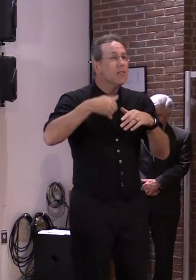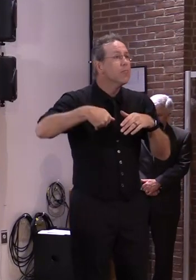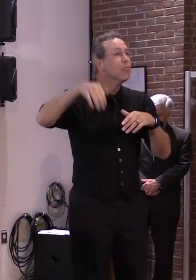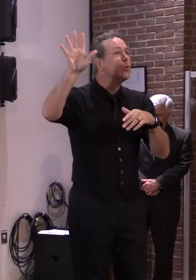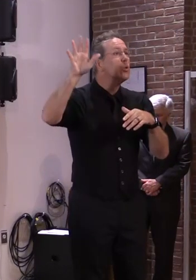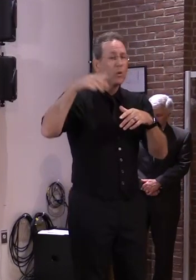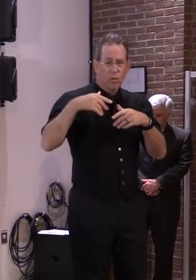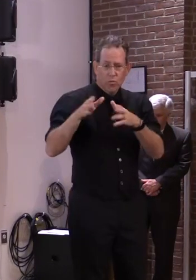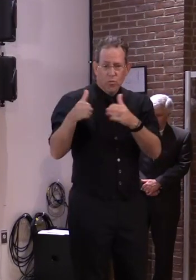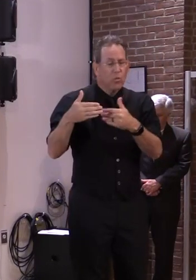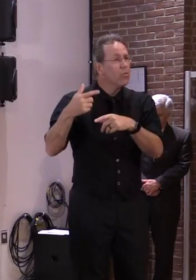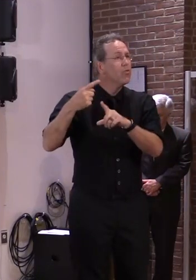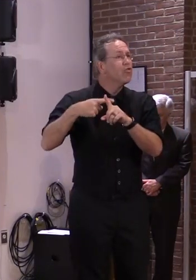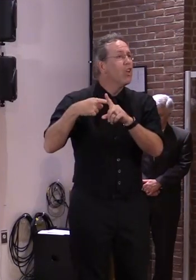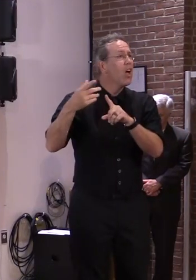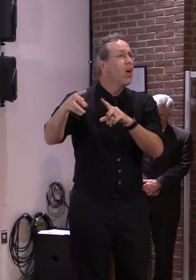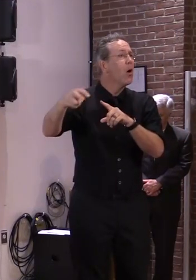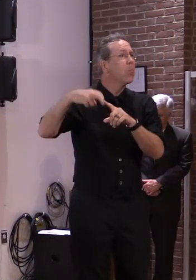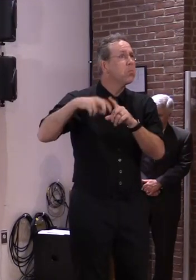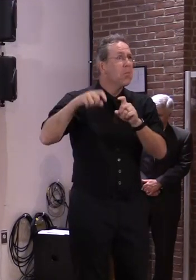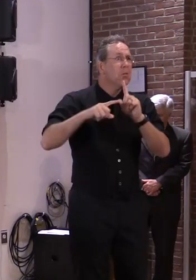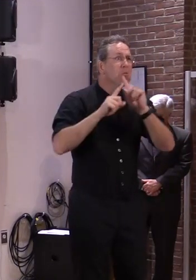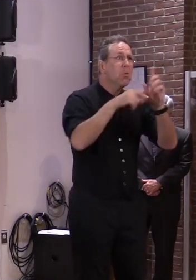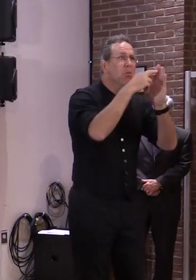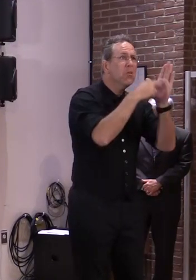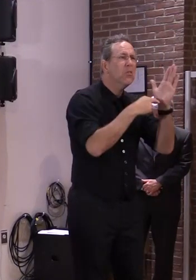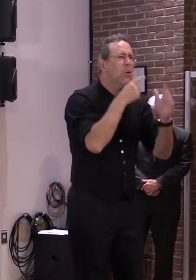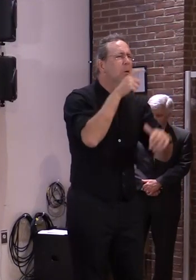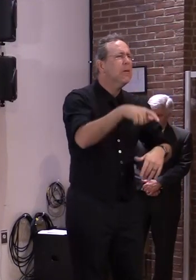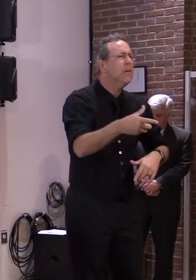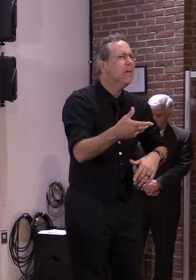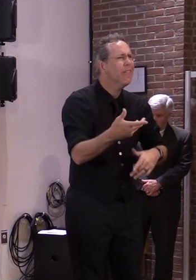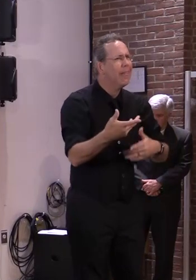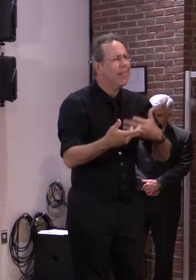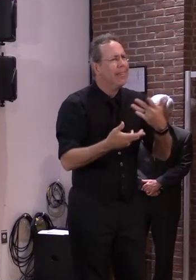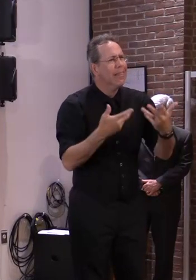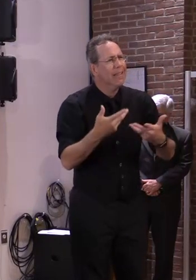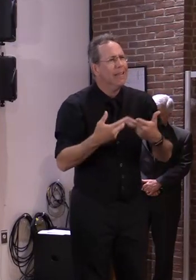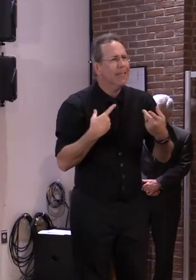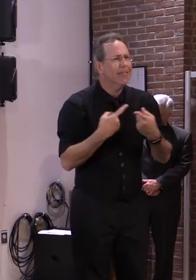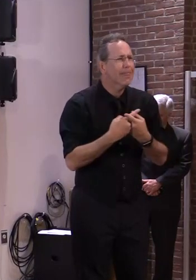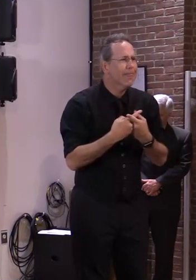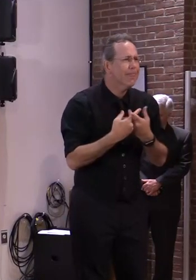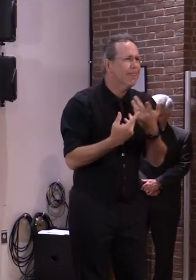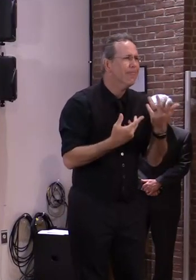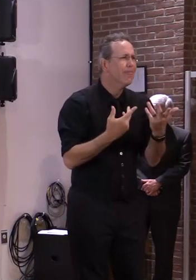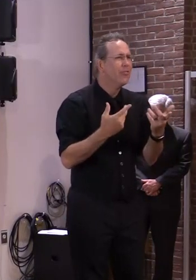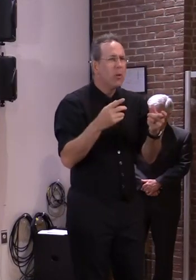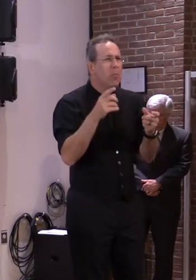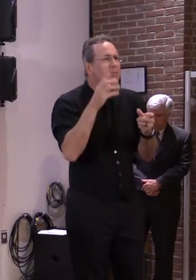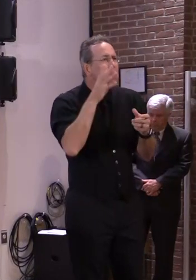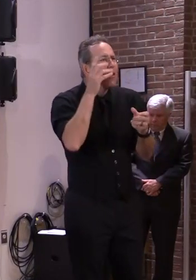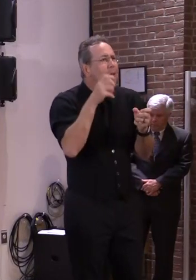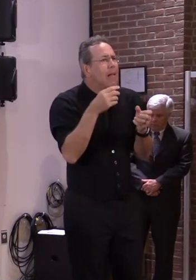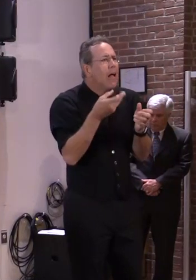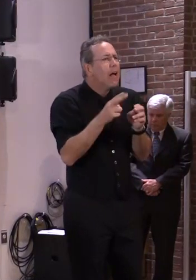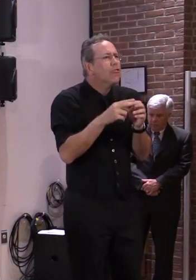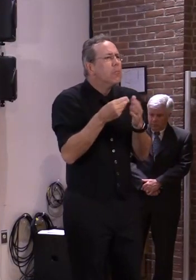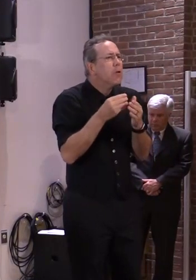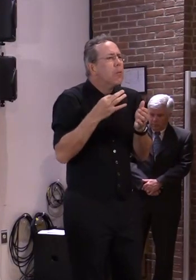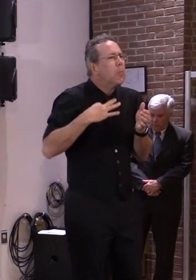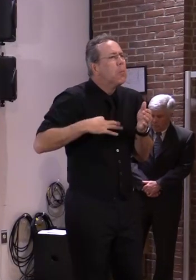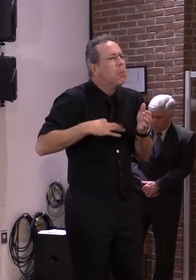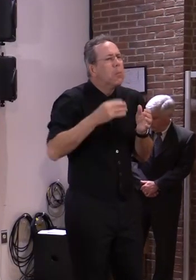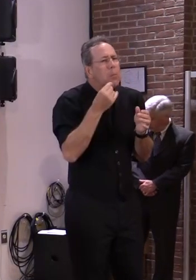add an apartment in their home to supplement their income or do something different. They just might not want